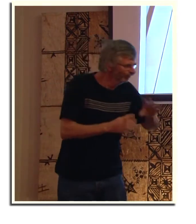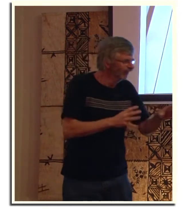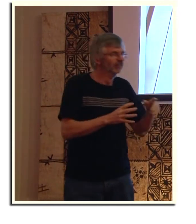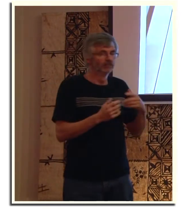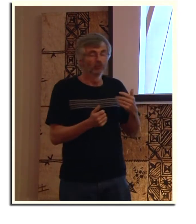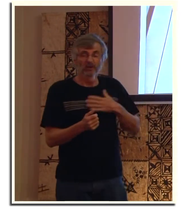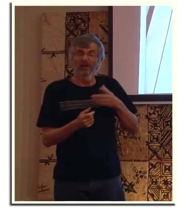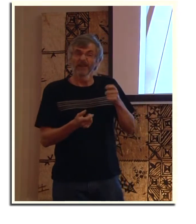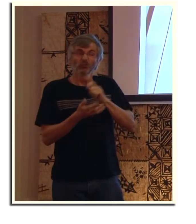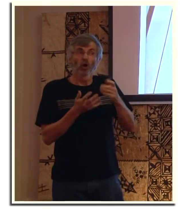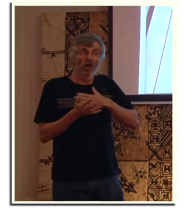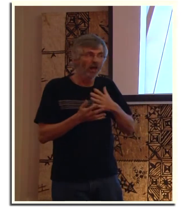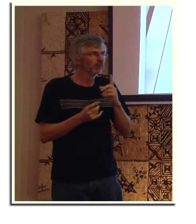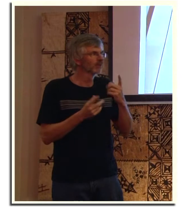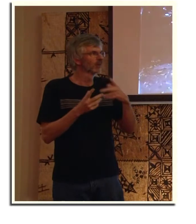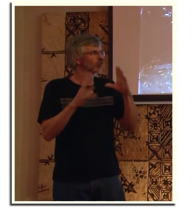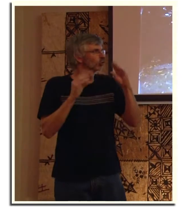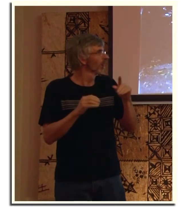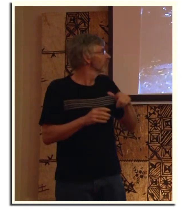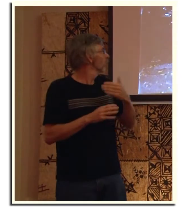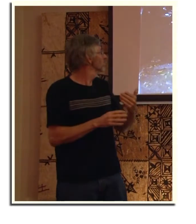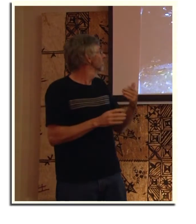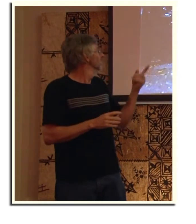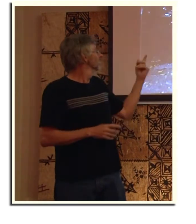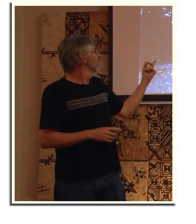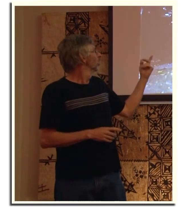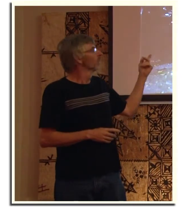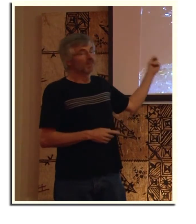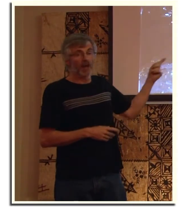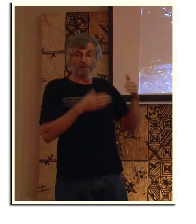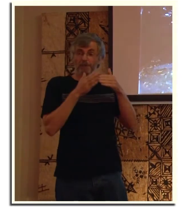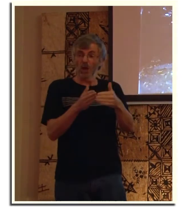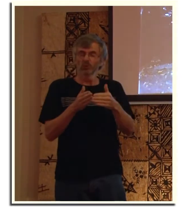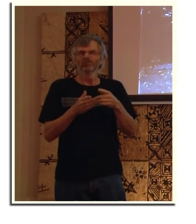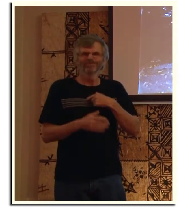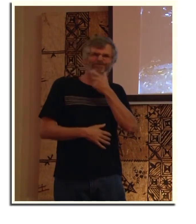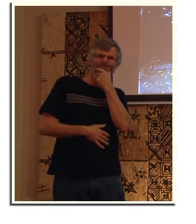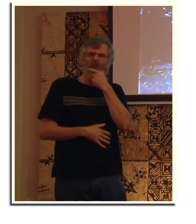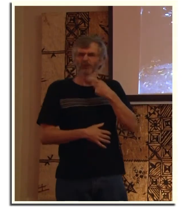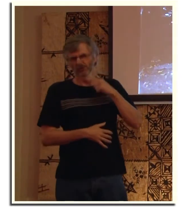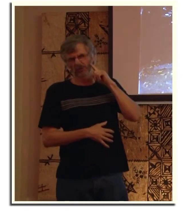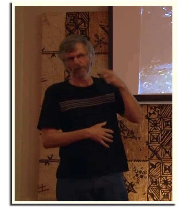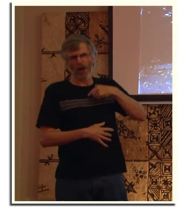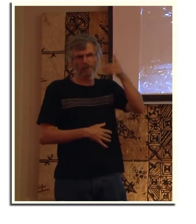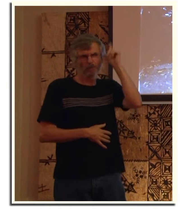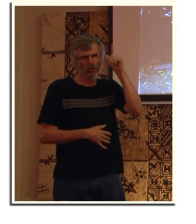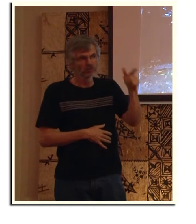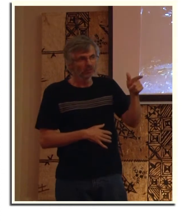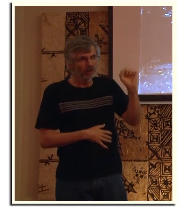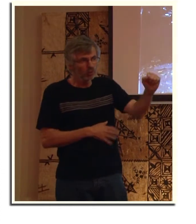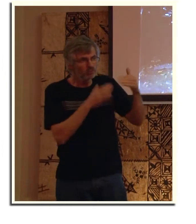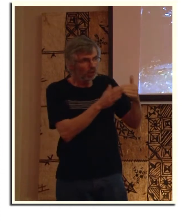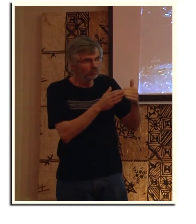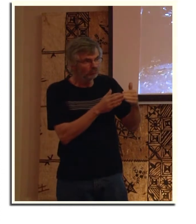time focusing on drawing. Unfortunately, I lost a lot of those things in a fire, but I really loved